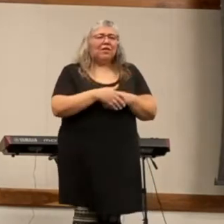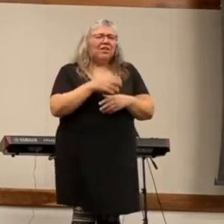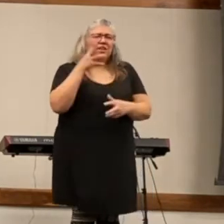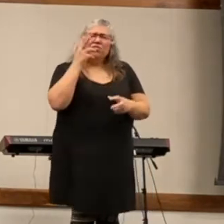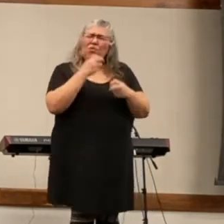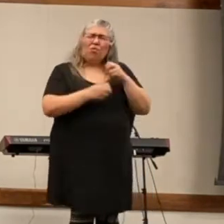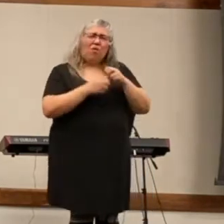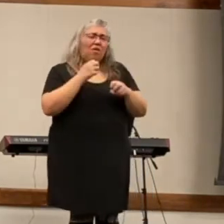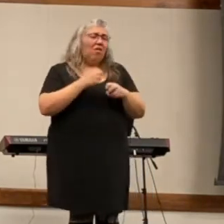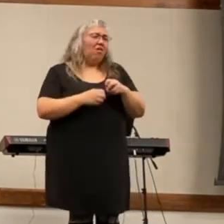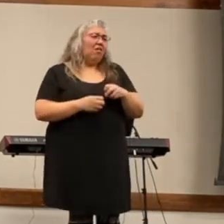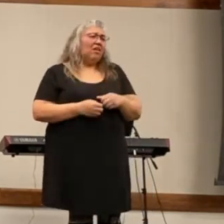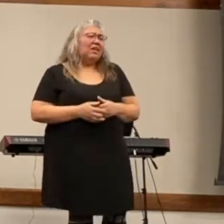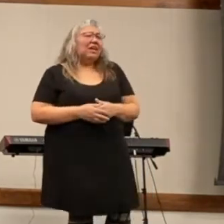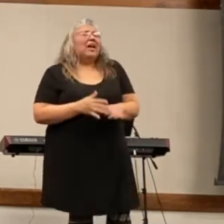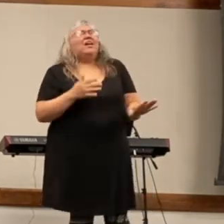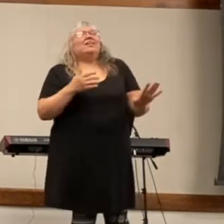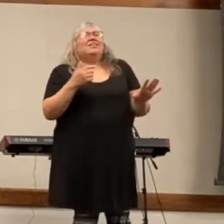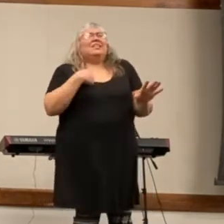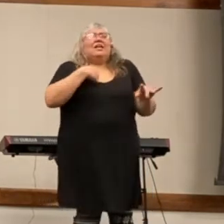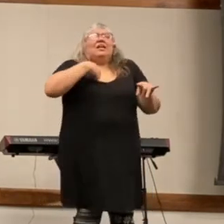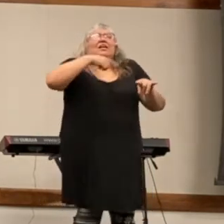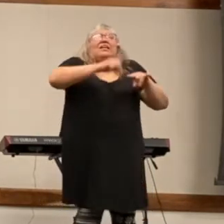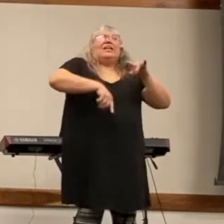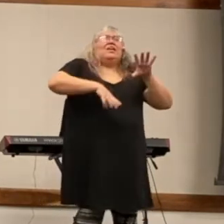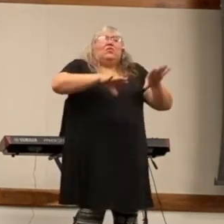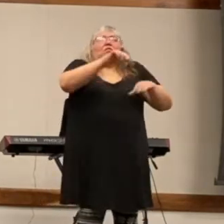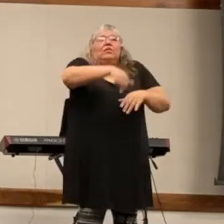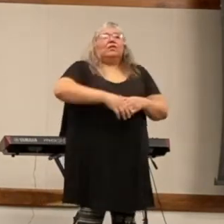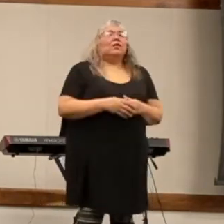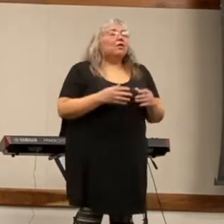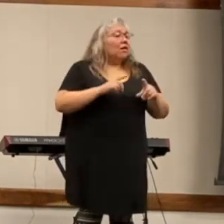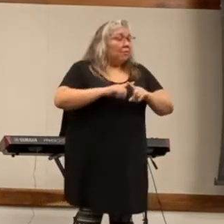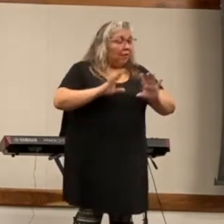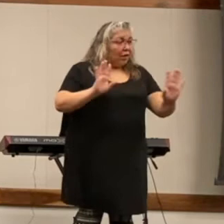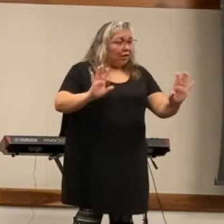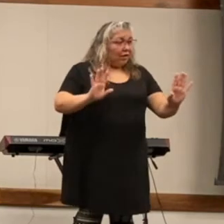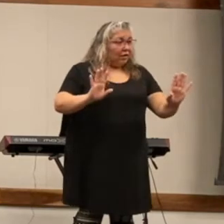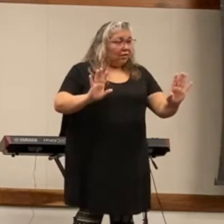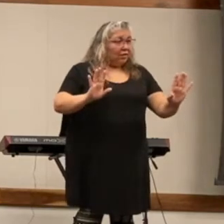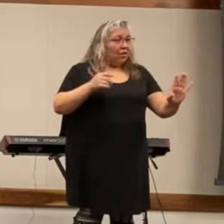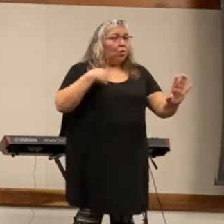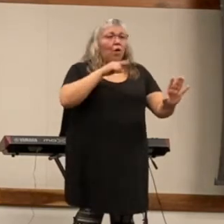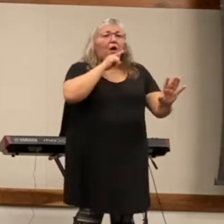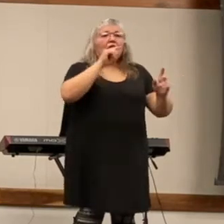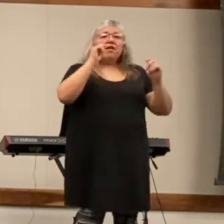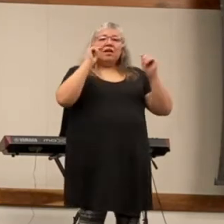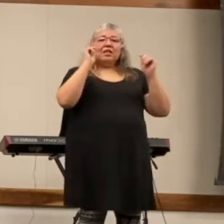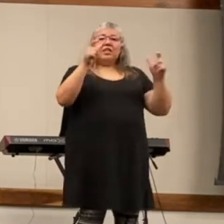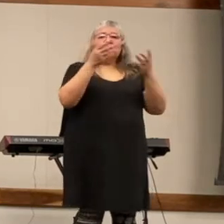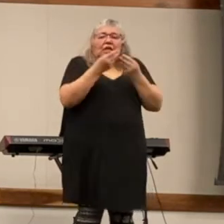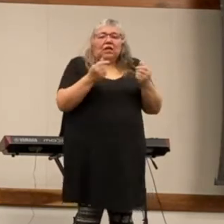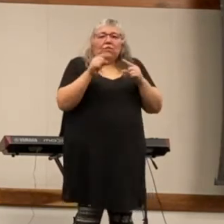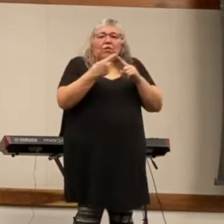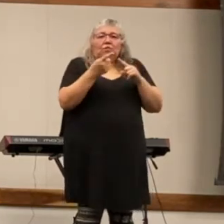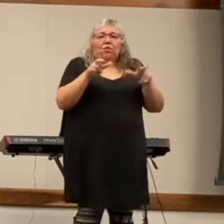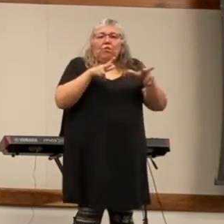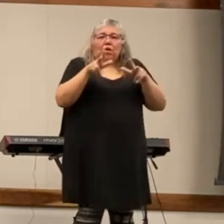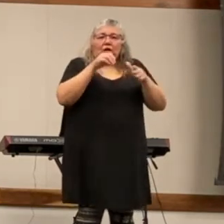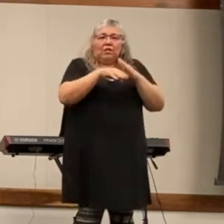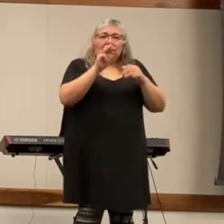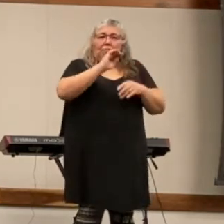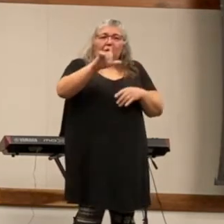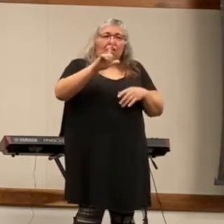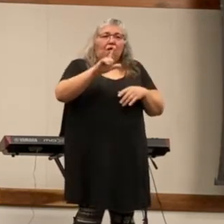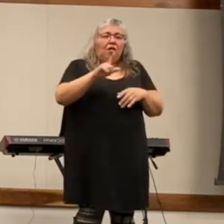hard. I can't do it. But we are instantly healed when we walk into the mall